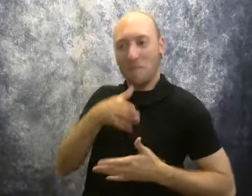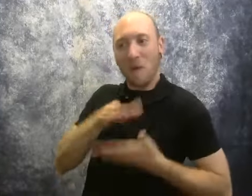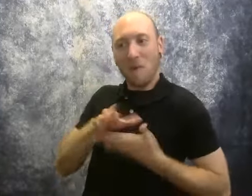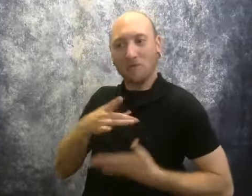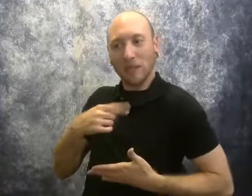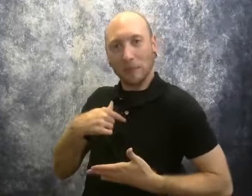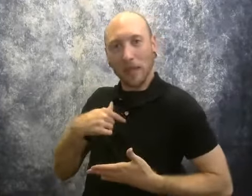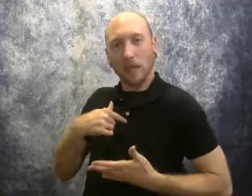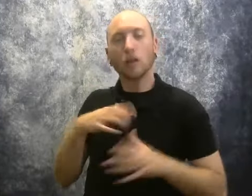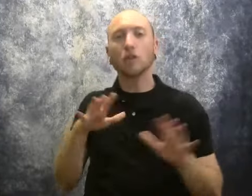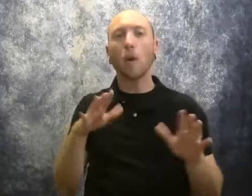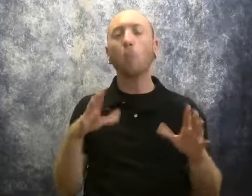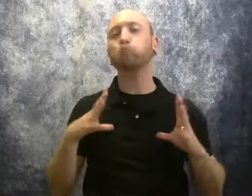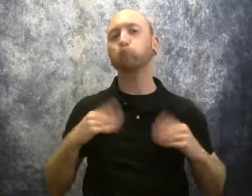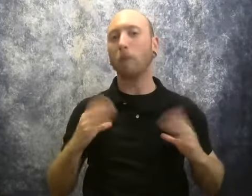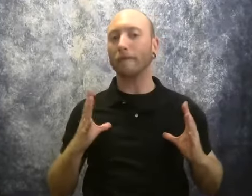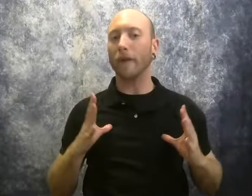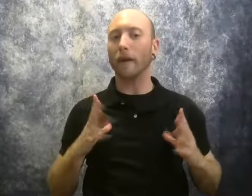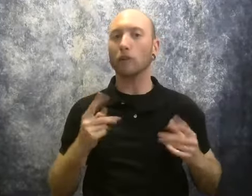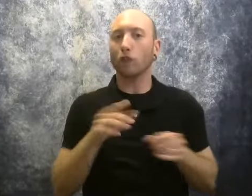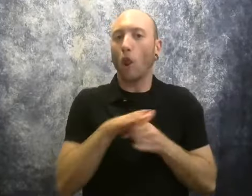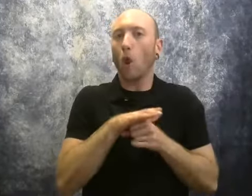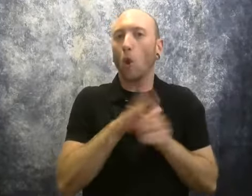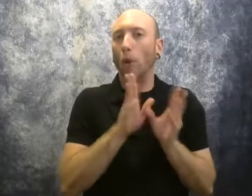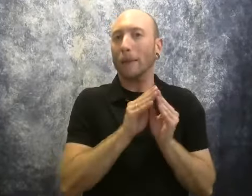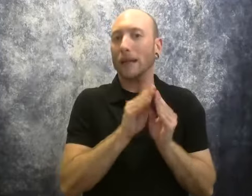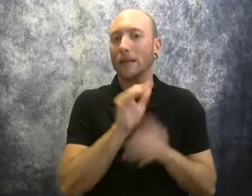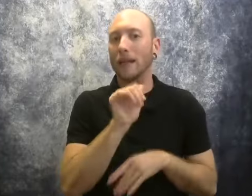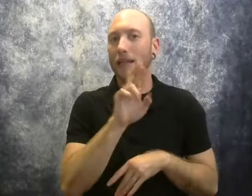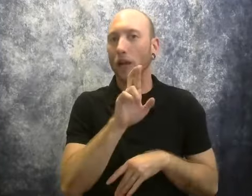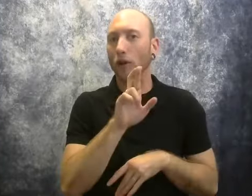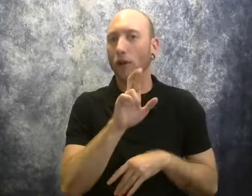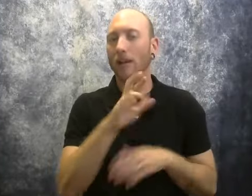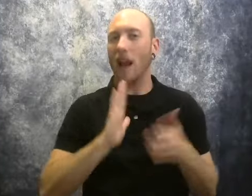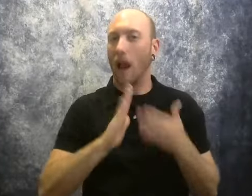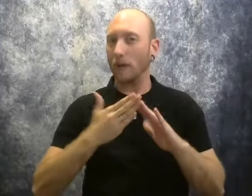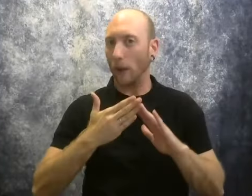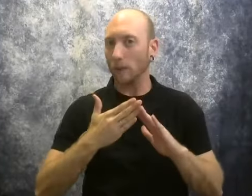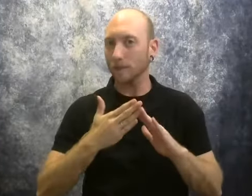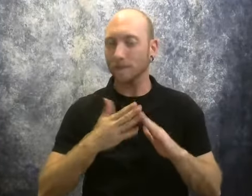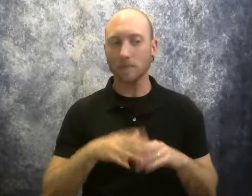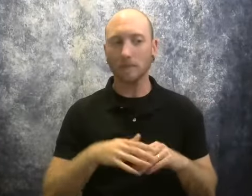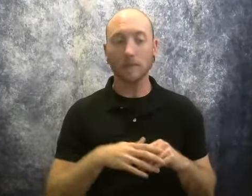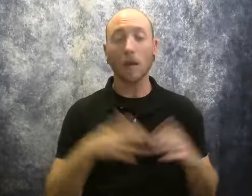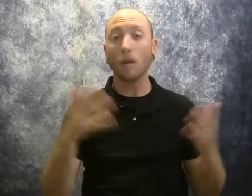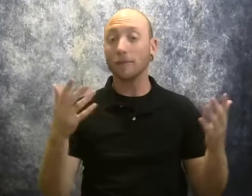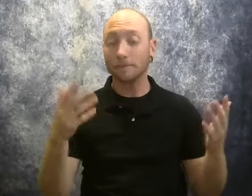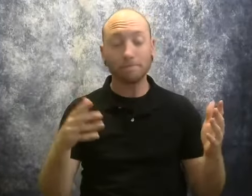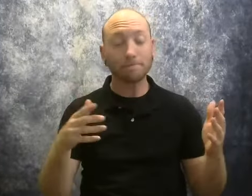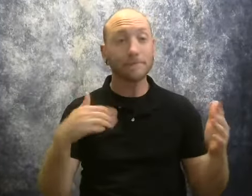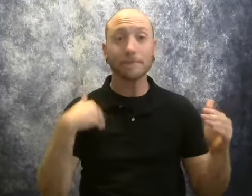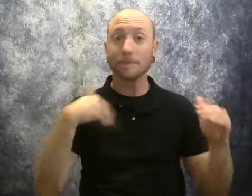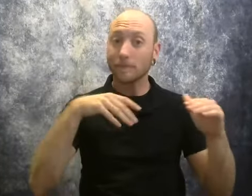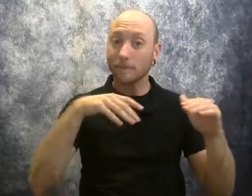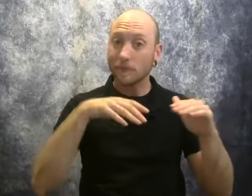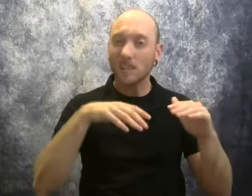please, I went to the local meeting here in Alexandra all those years ago, 21 days at a time. And I